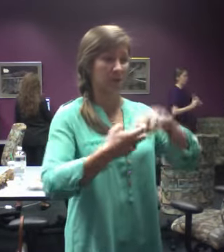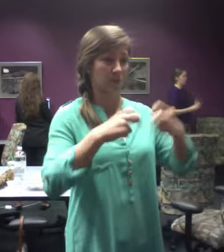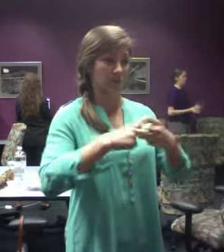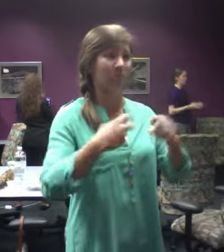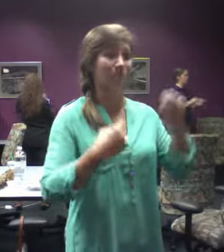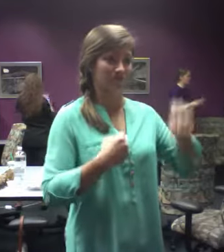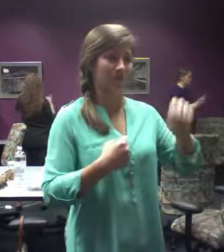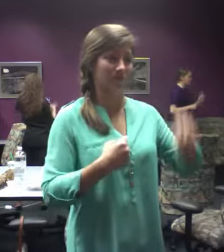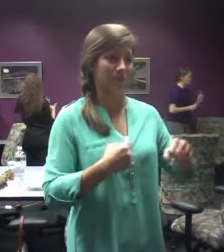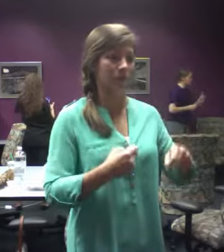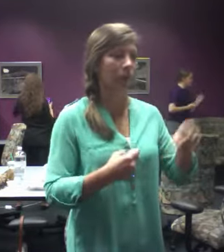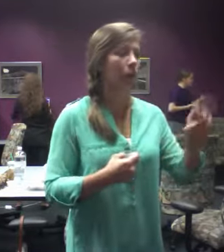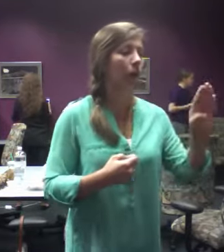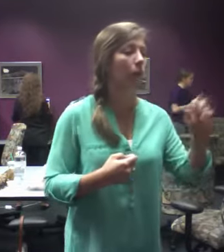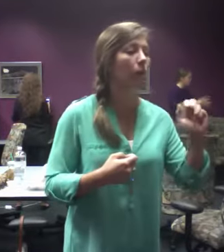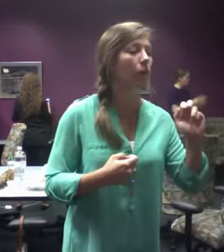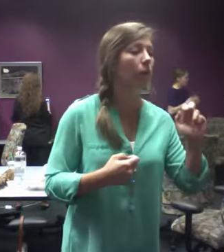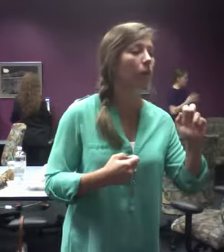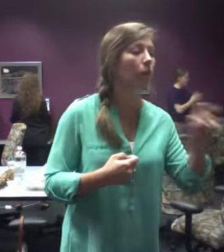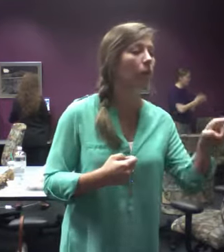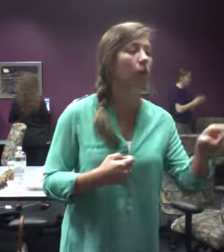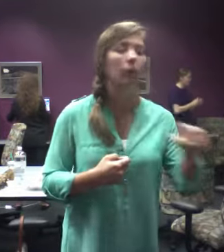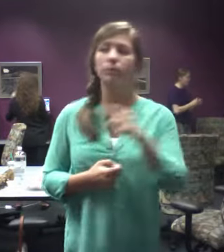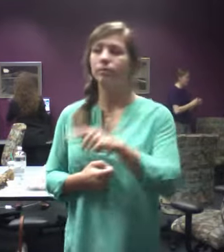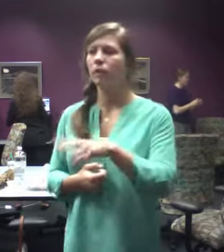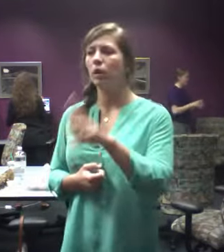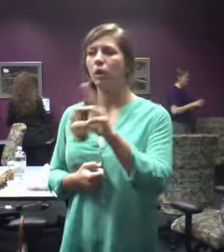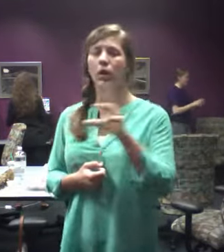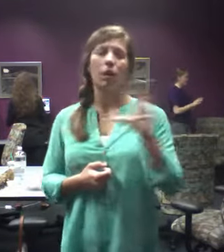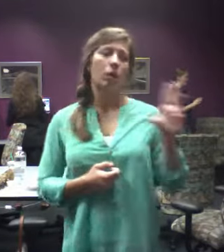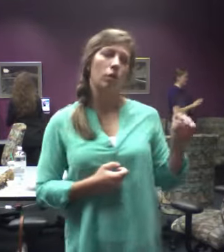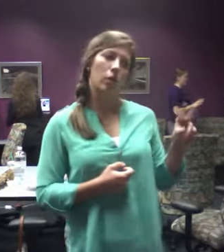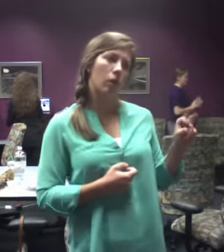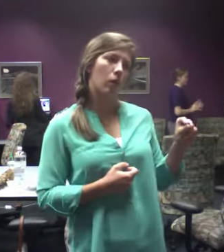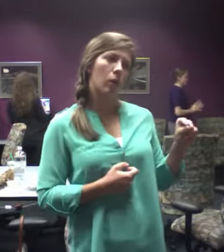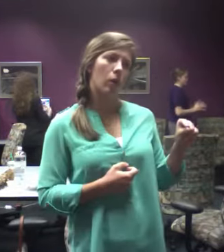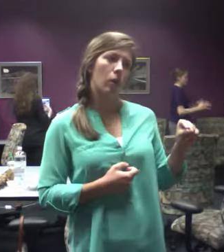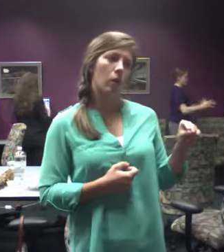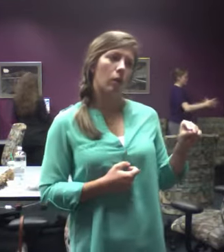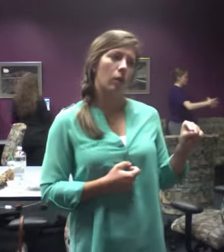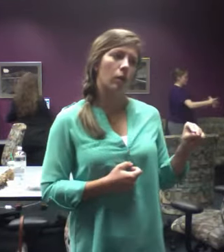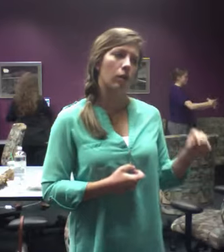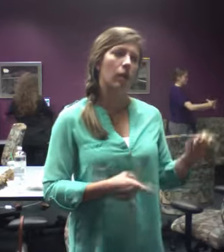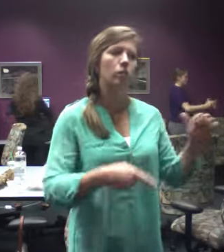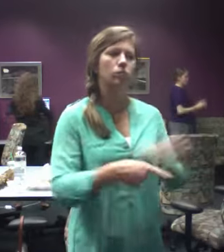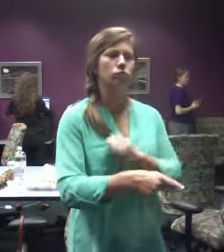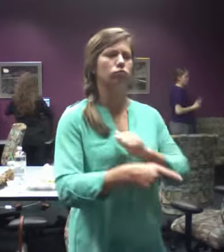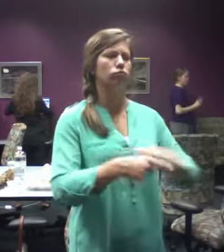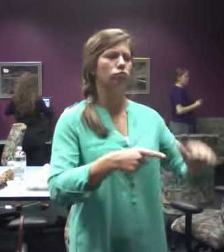Well, they didn't have problems with that. Remember, they had a trained army that had the red coats, and they were ready to go. What was their other problem,